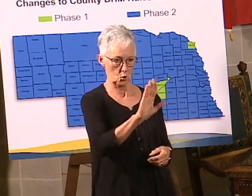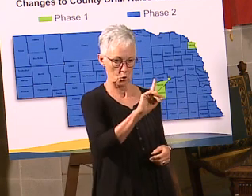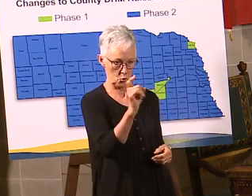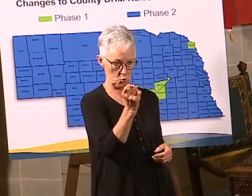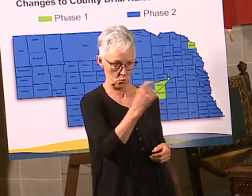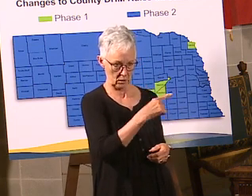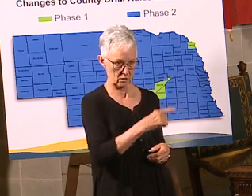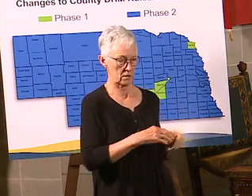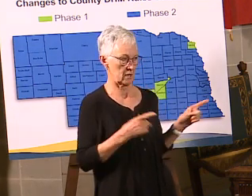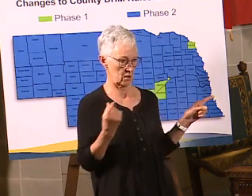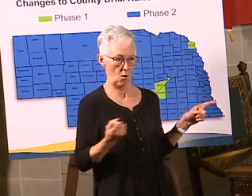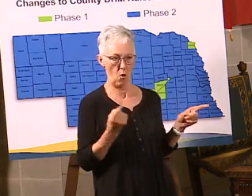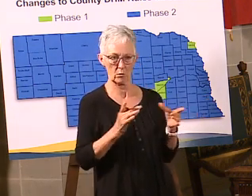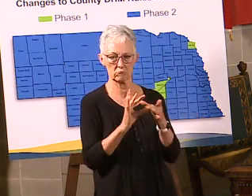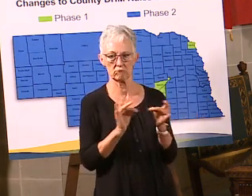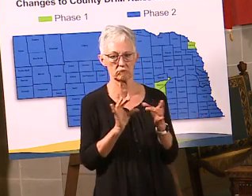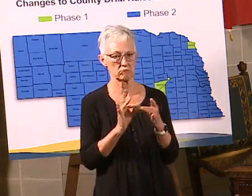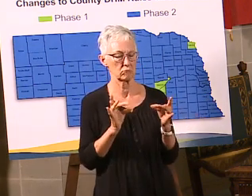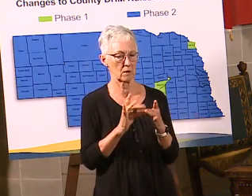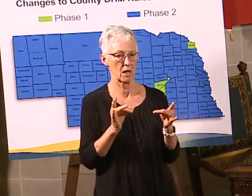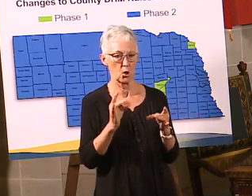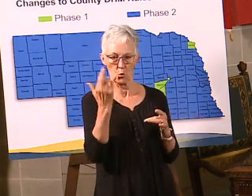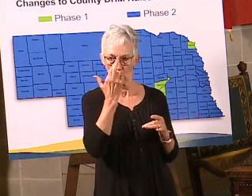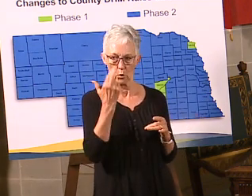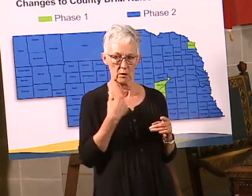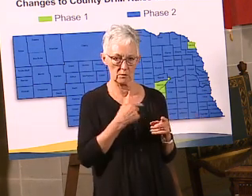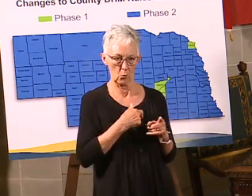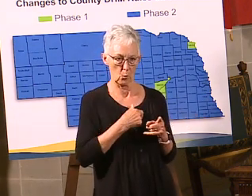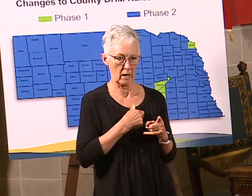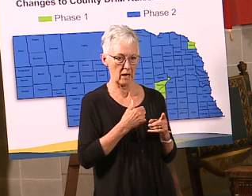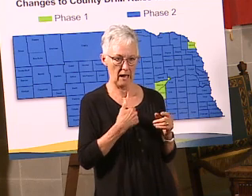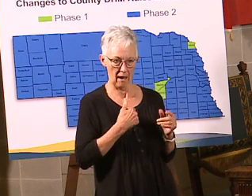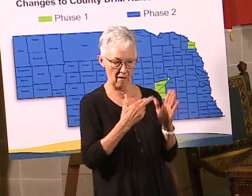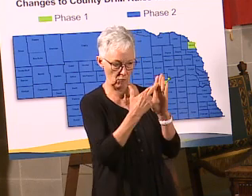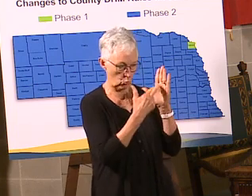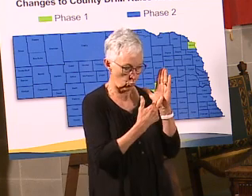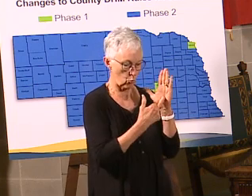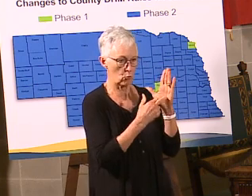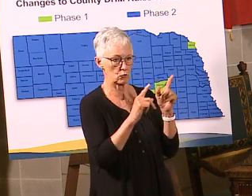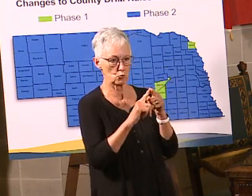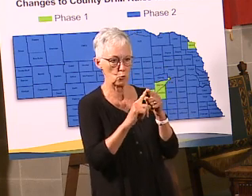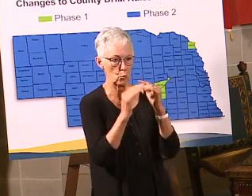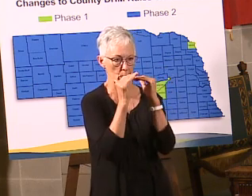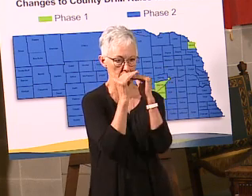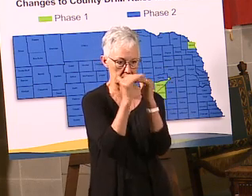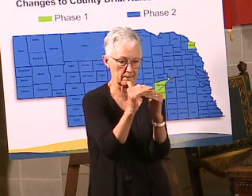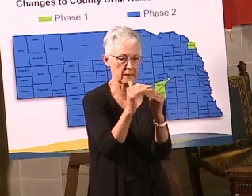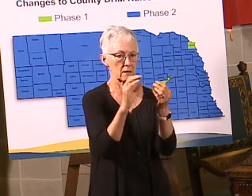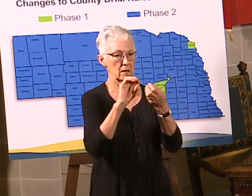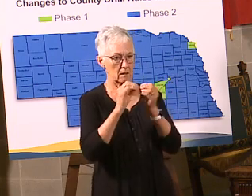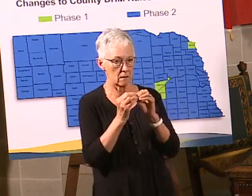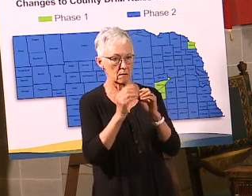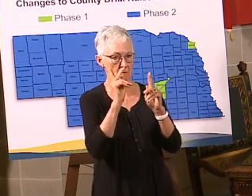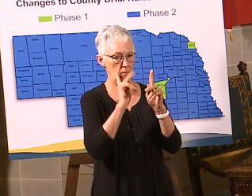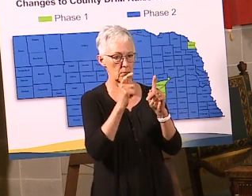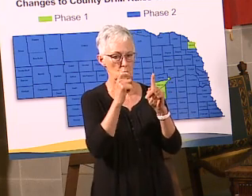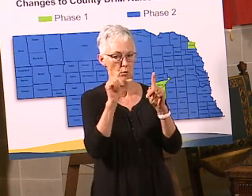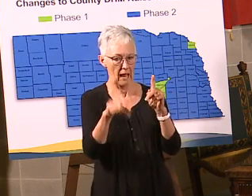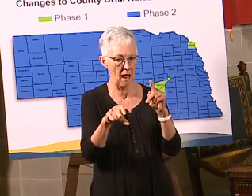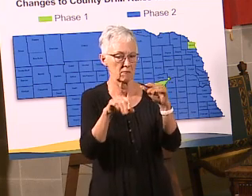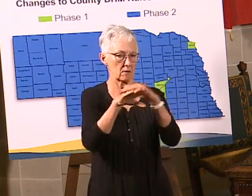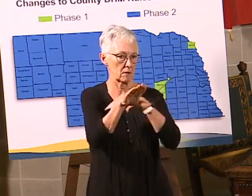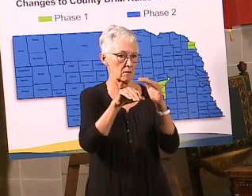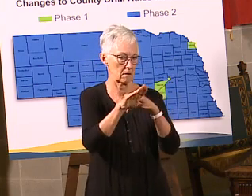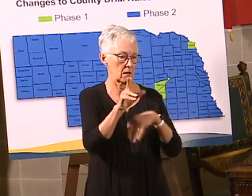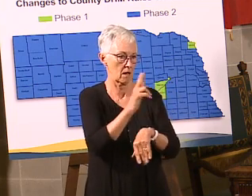I've talked about making sure that we don't overwhelm the hospital system and the capacity, and we see that margin shrinking, and does that concern me? And that's part of why we're